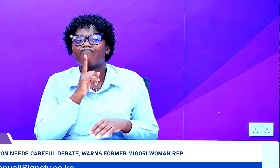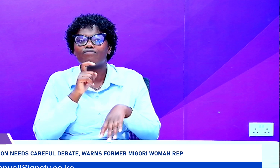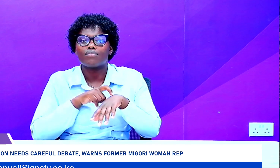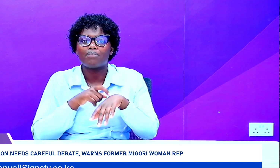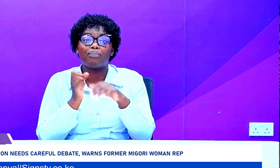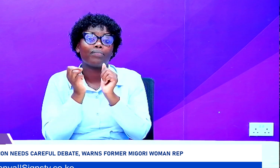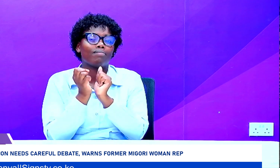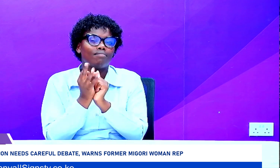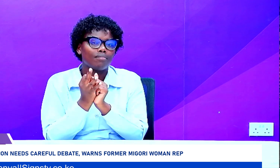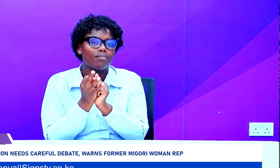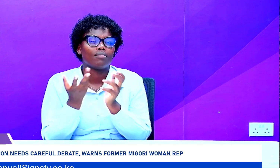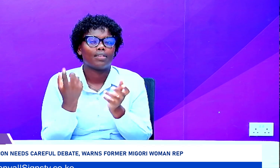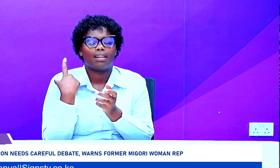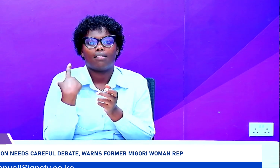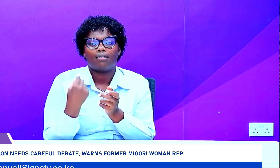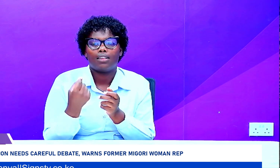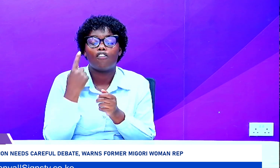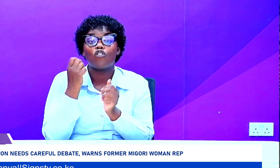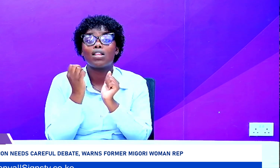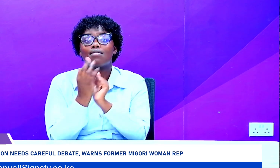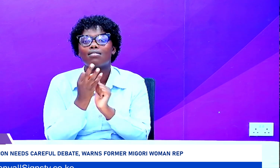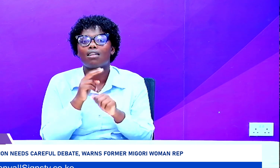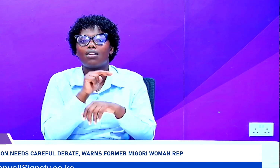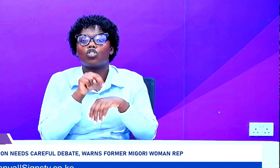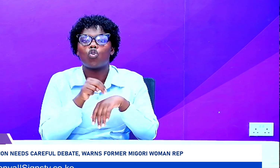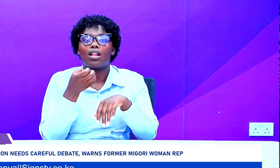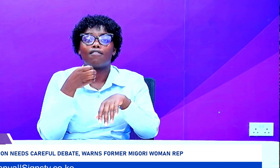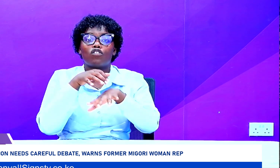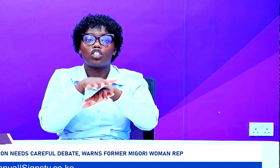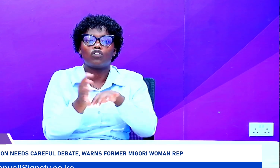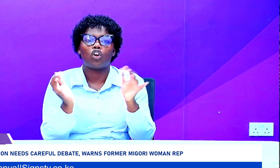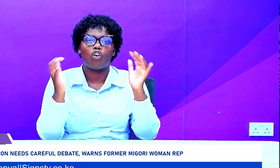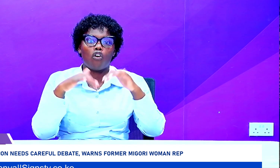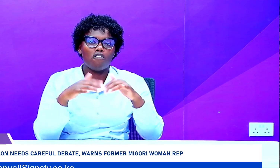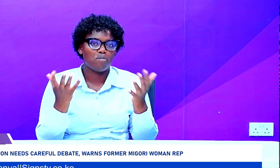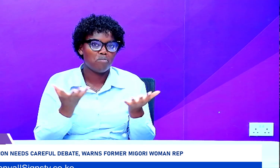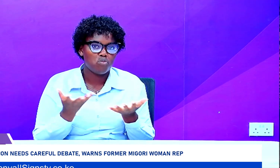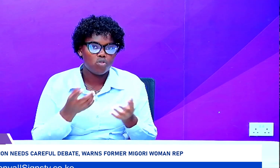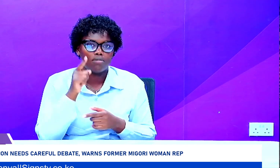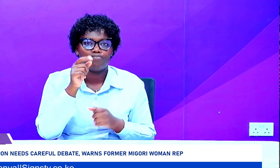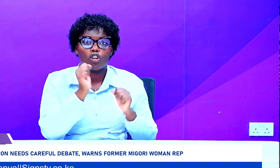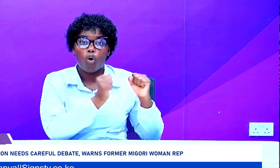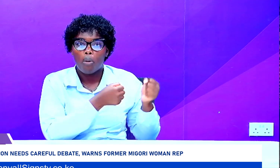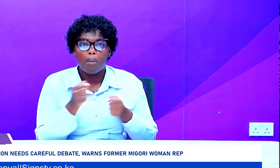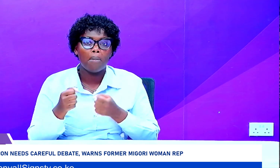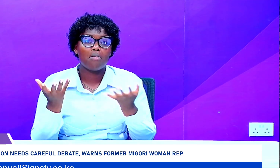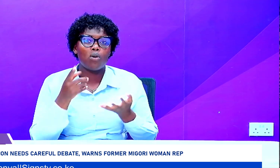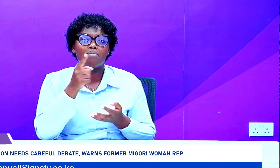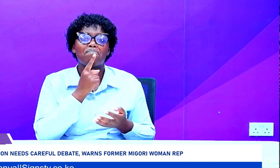National Devolution Conference in Homa Bay, where he claimed that the time had come to transfer